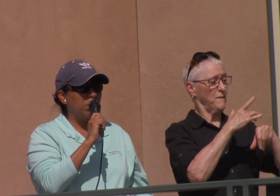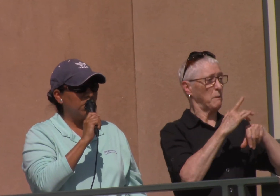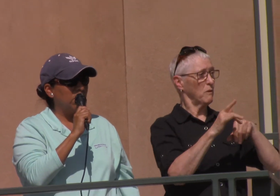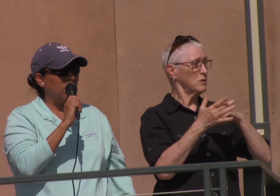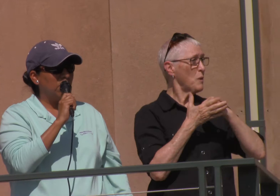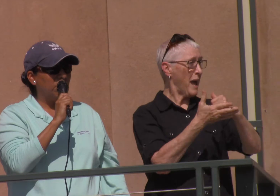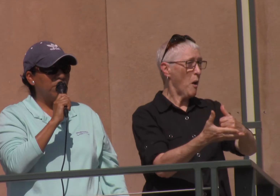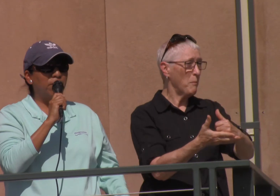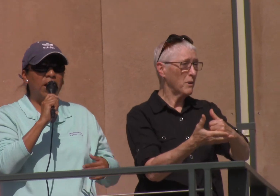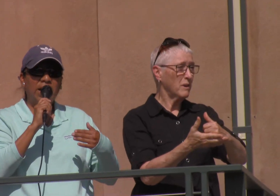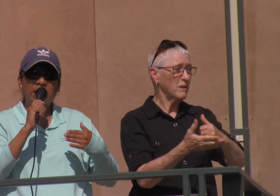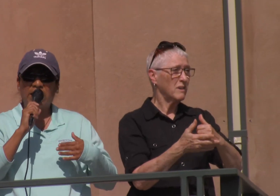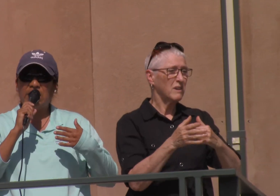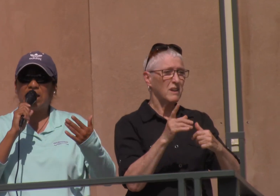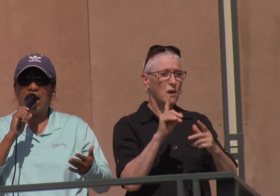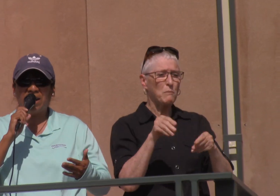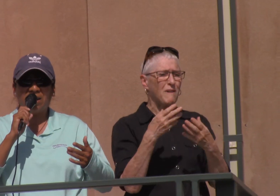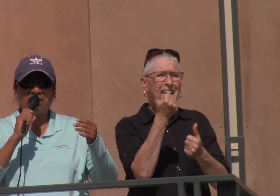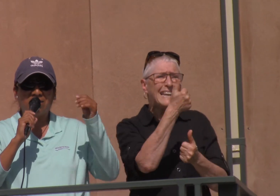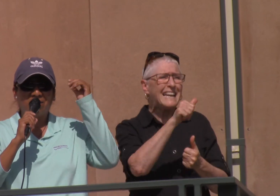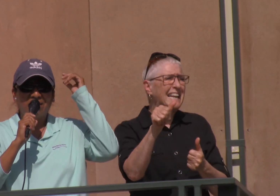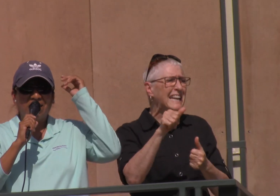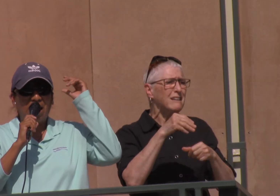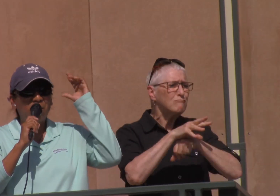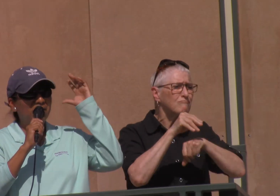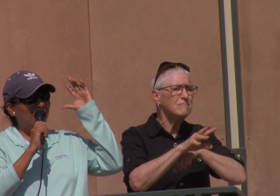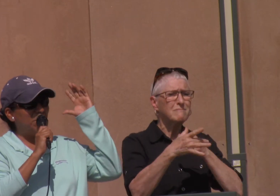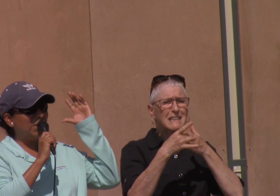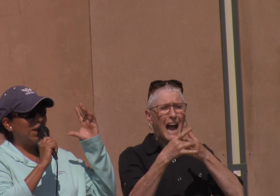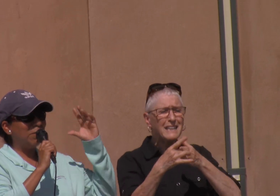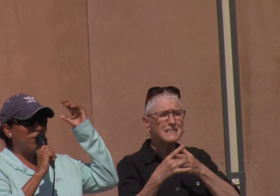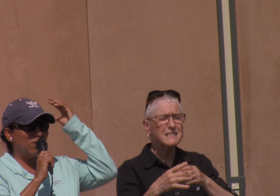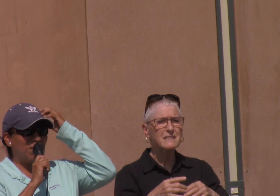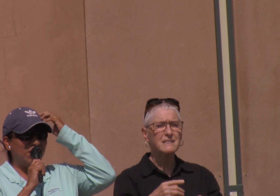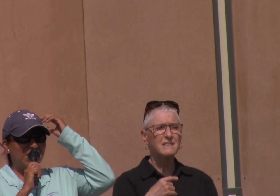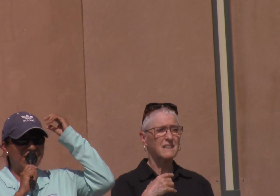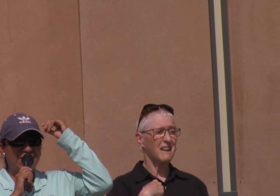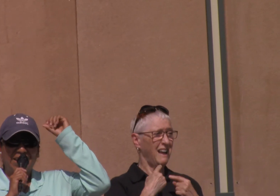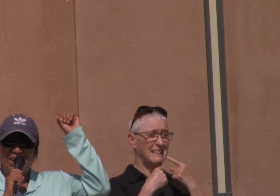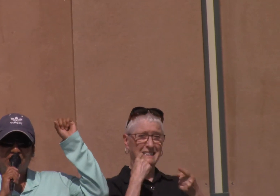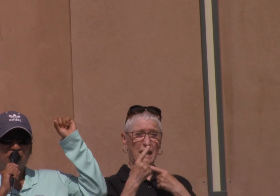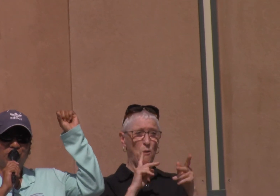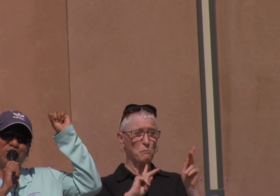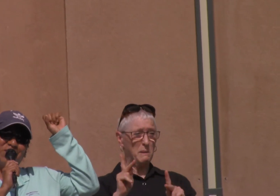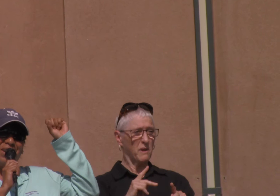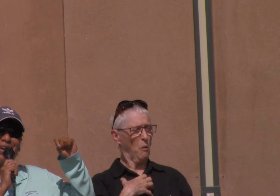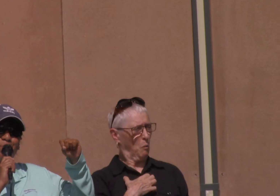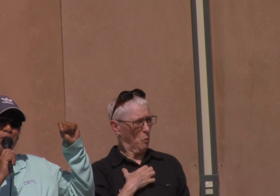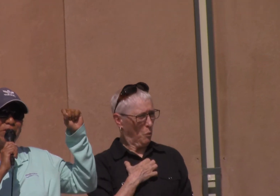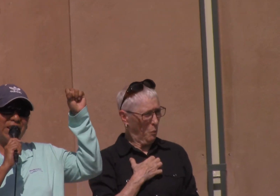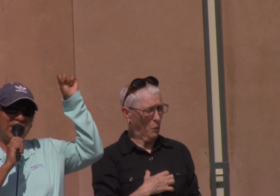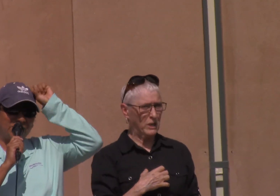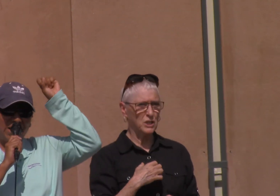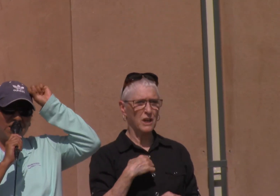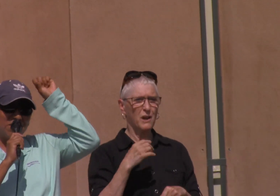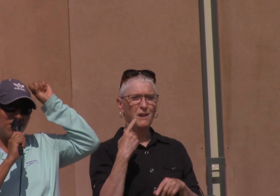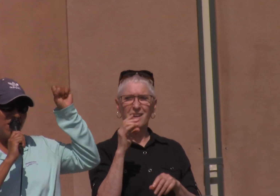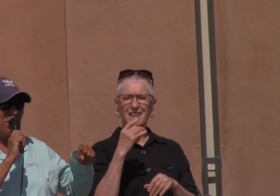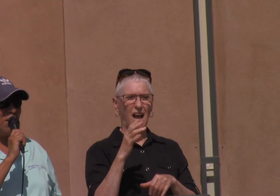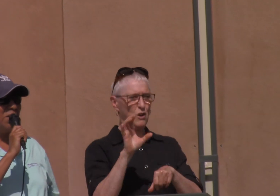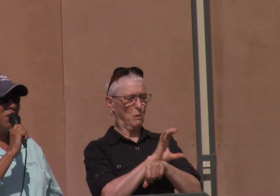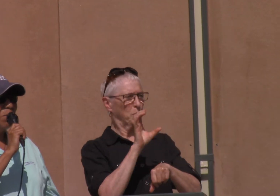help provide any guidance. I've been telling folks I wish I could, computer days,